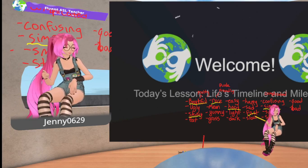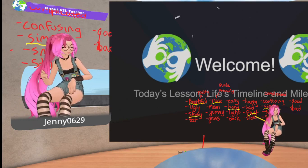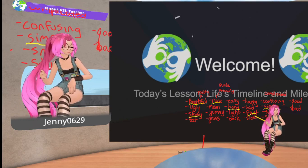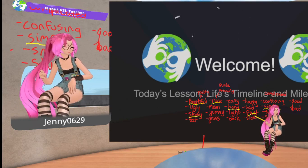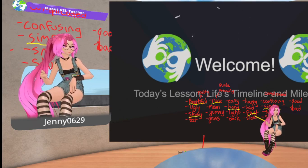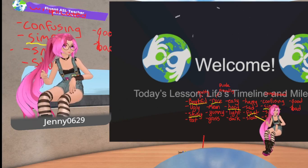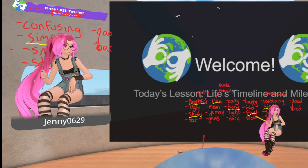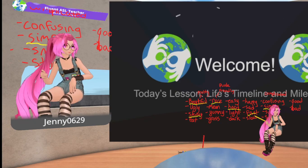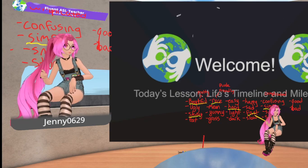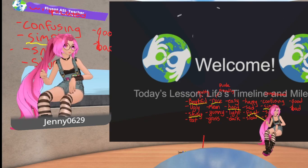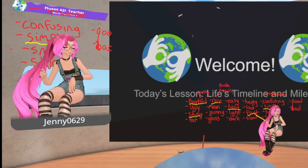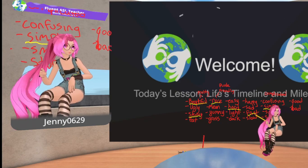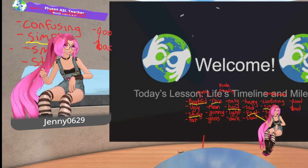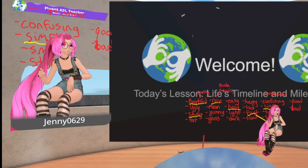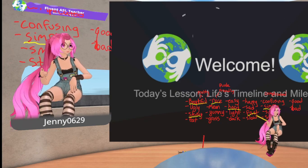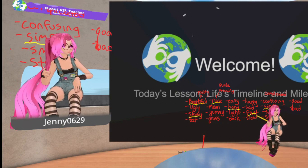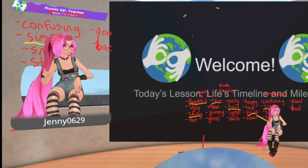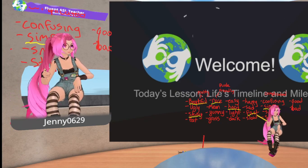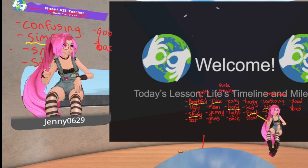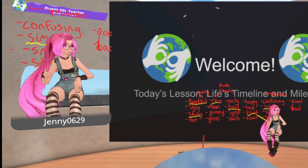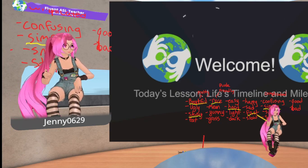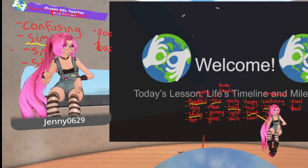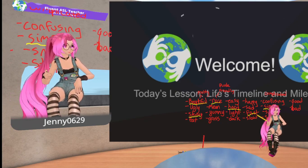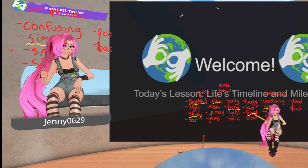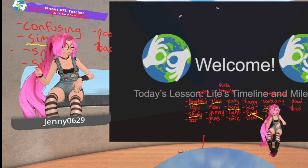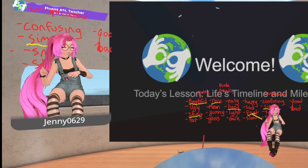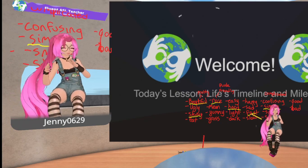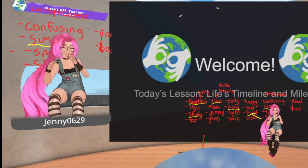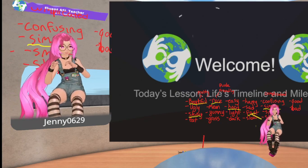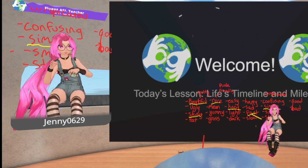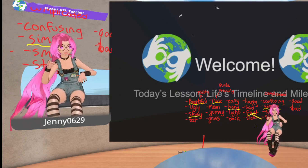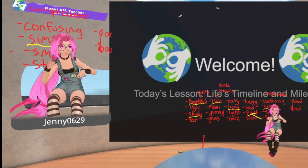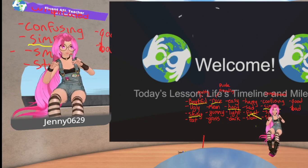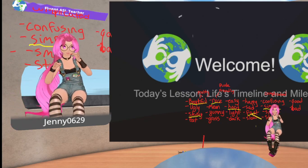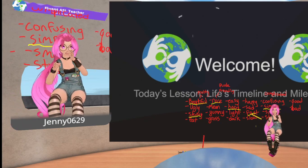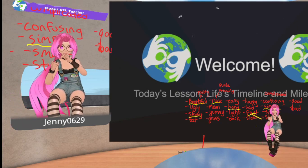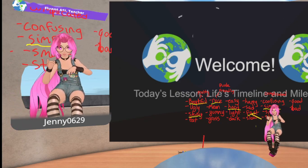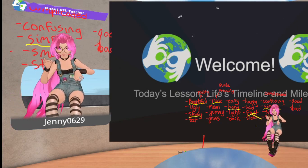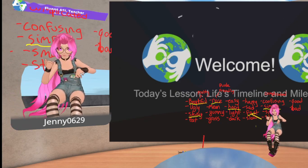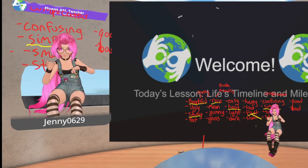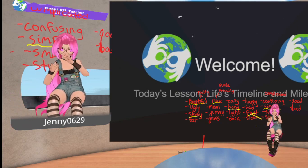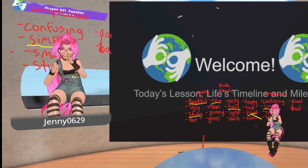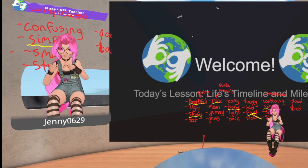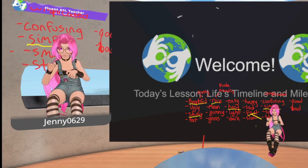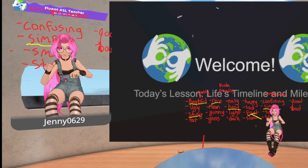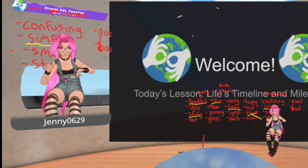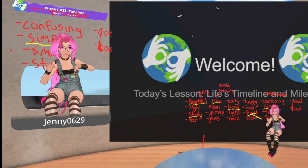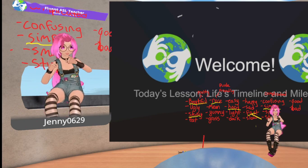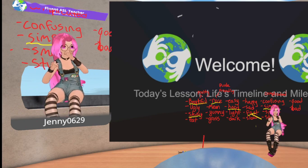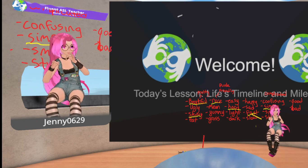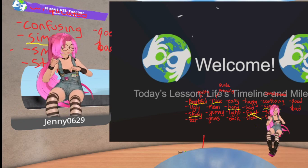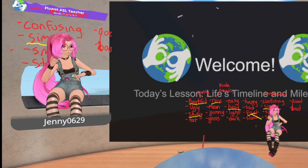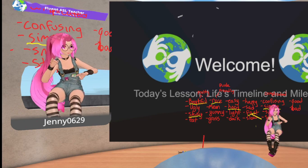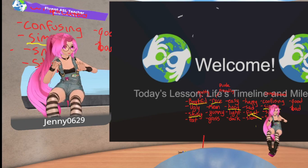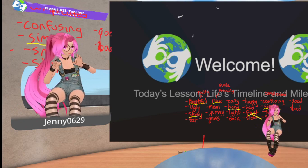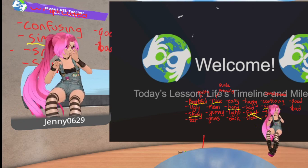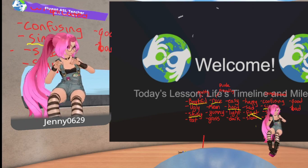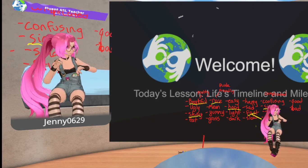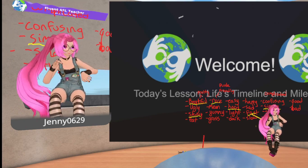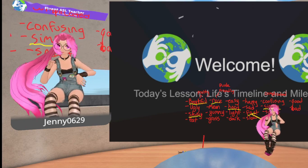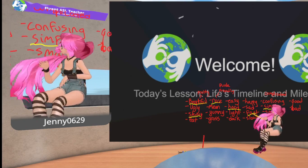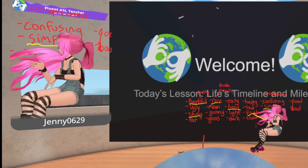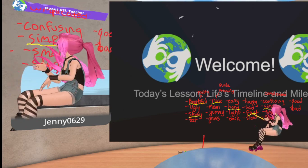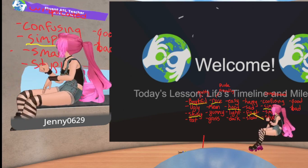name? Yeah, or just swipe. That's what I was thinking. Yeah, swipe or no swiping. Yes.